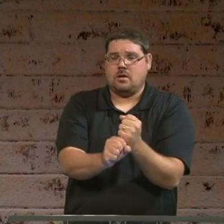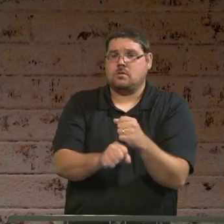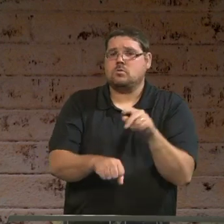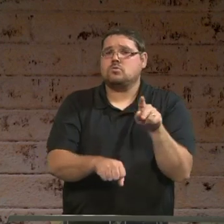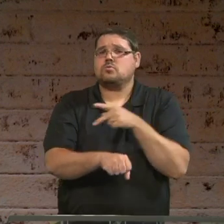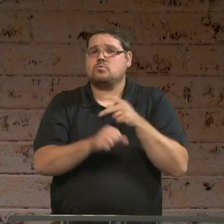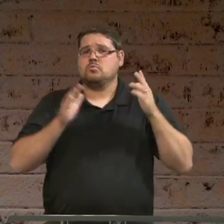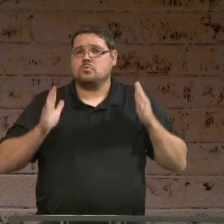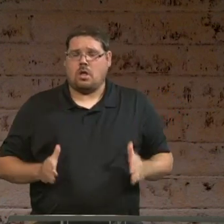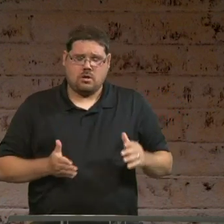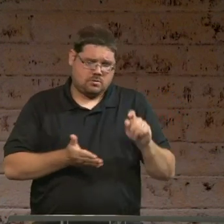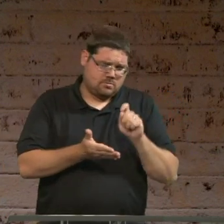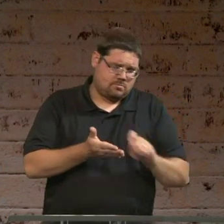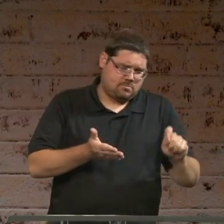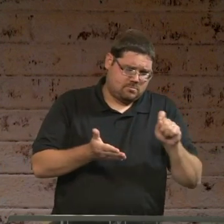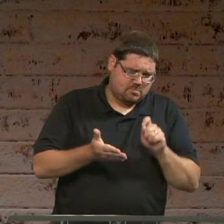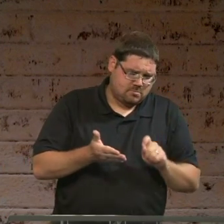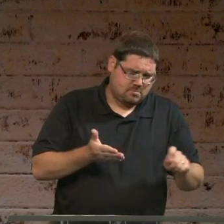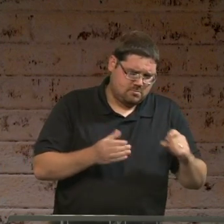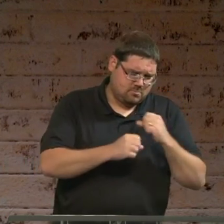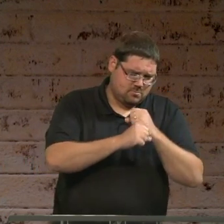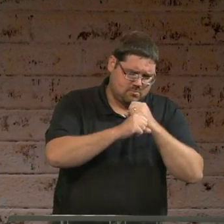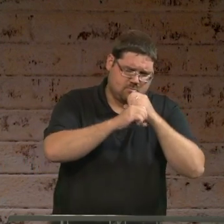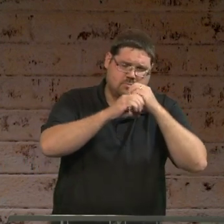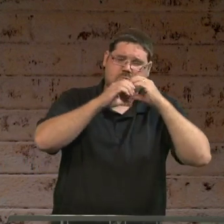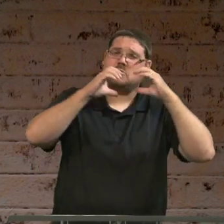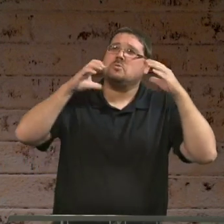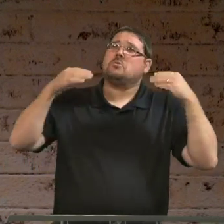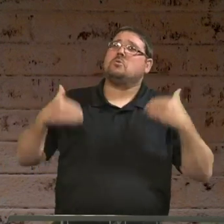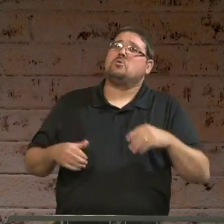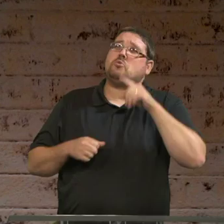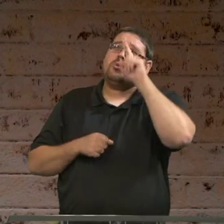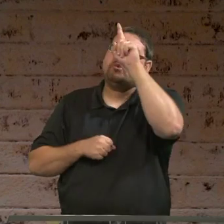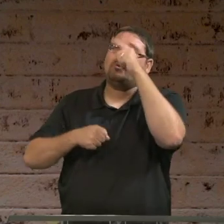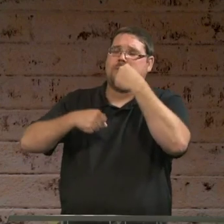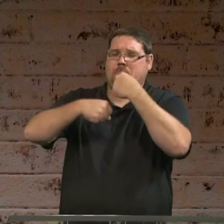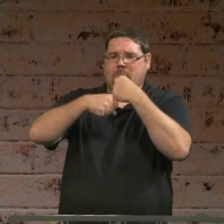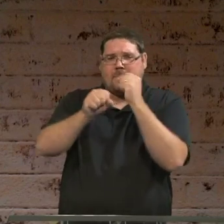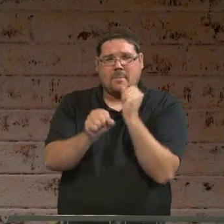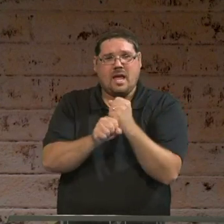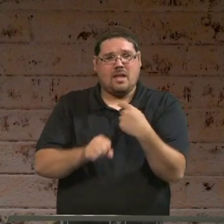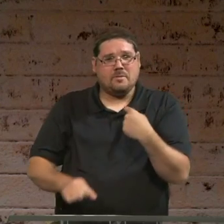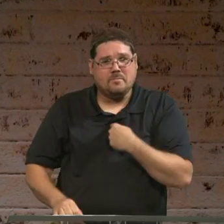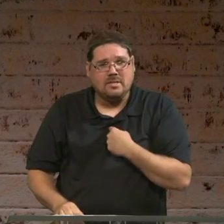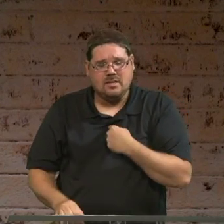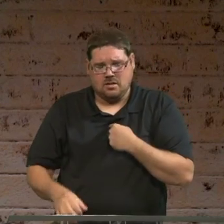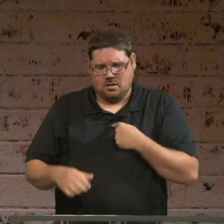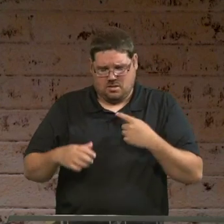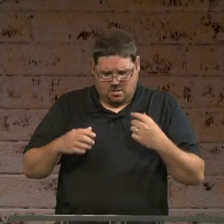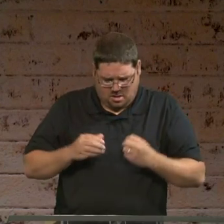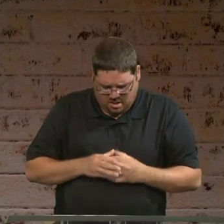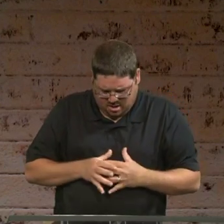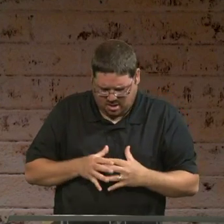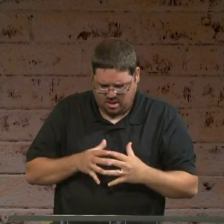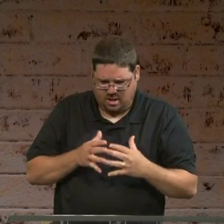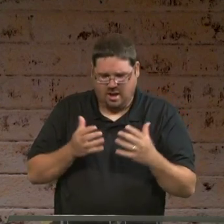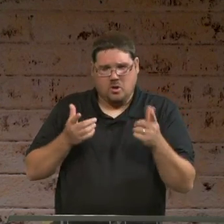wonderfully made." As the psalmist is writing this, he's understanding how God